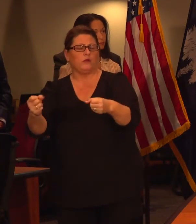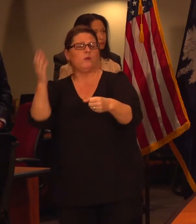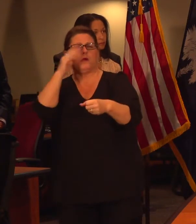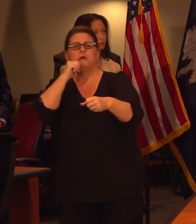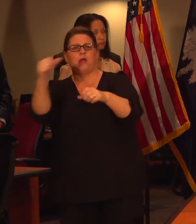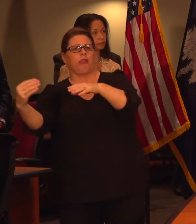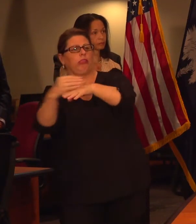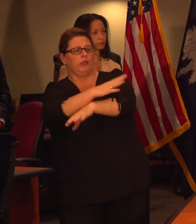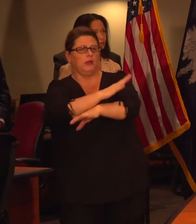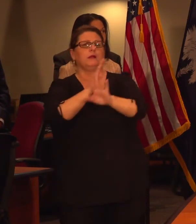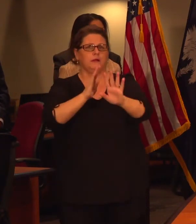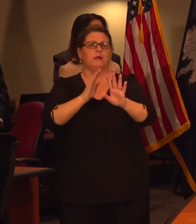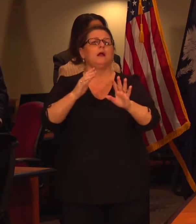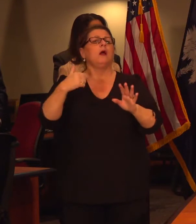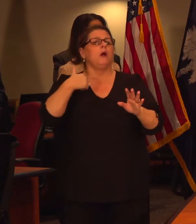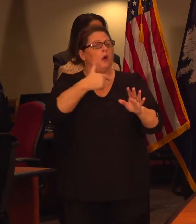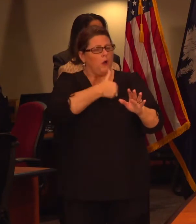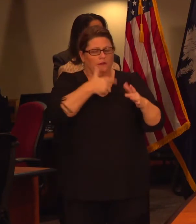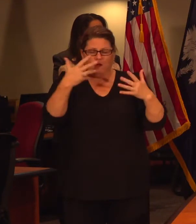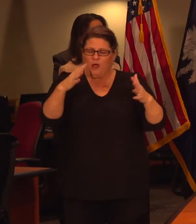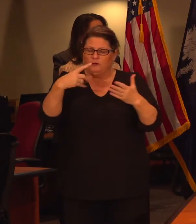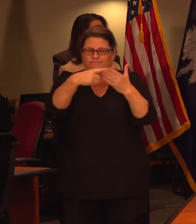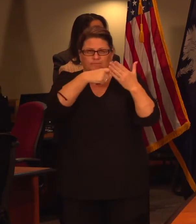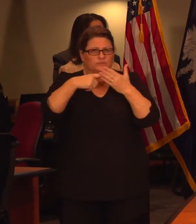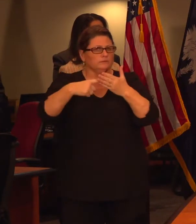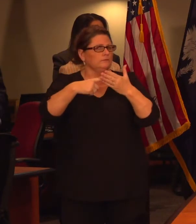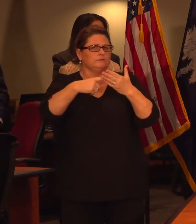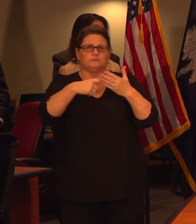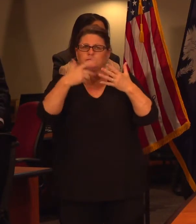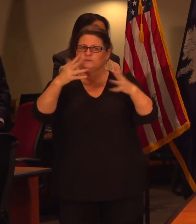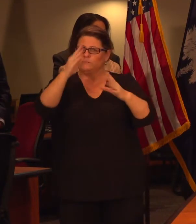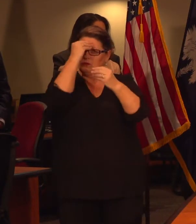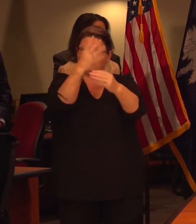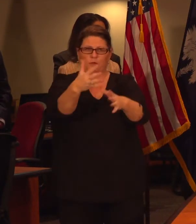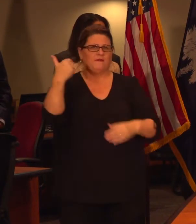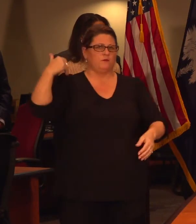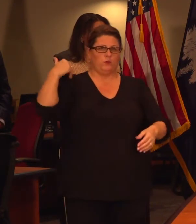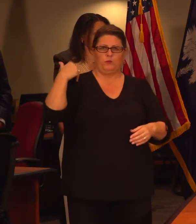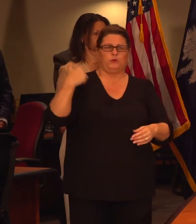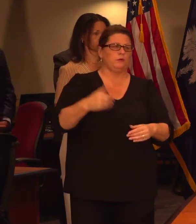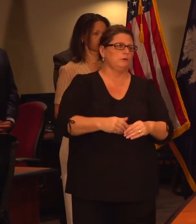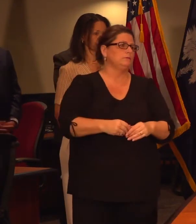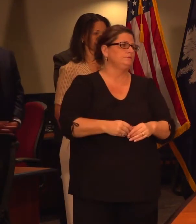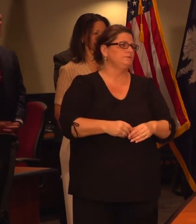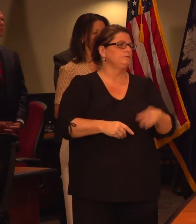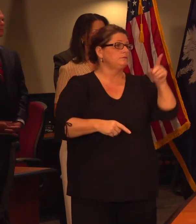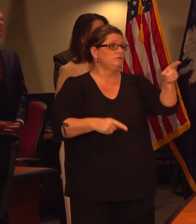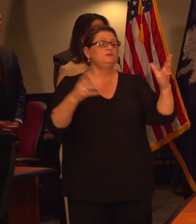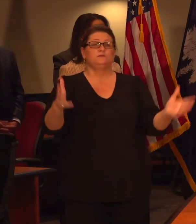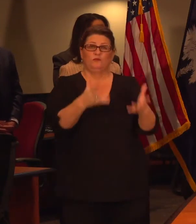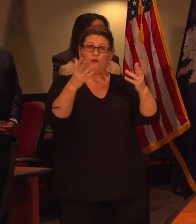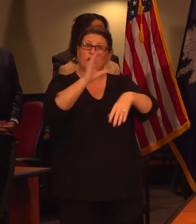health. Those are the things that we've been espousing and promoting from the very beginning. Yes, ma'am. Governor, you encourage churches to do